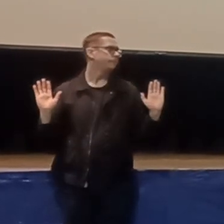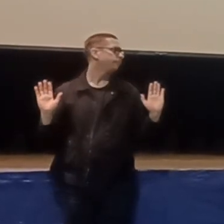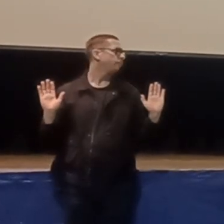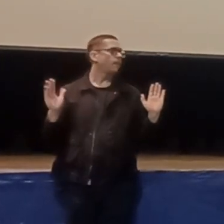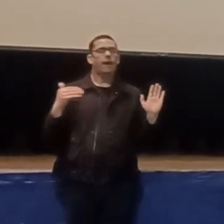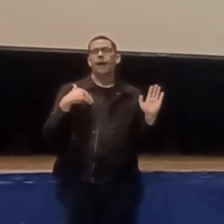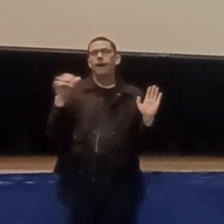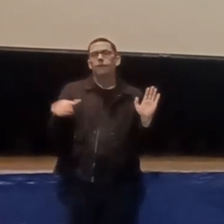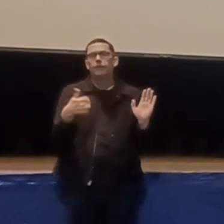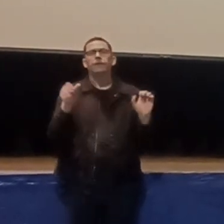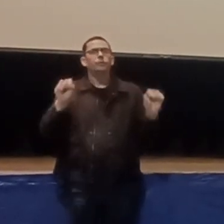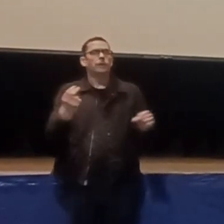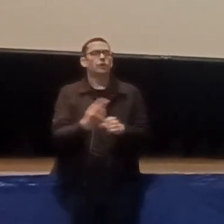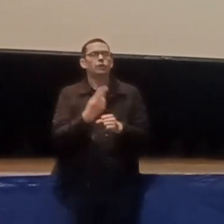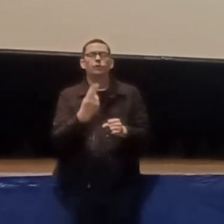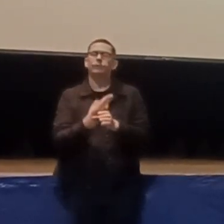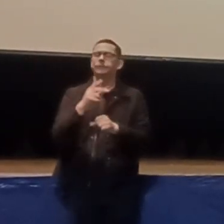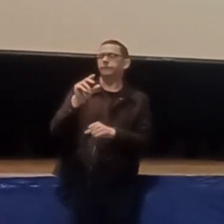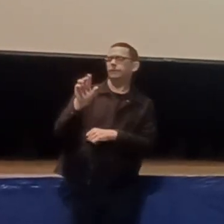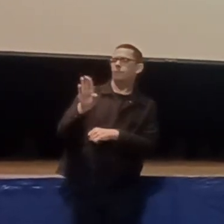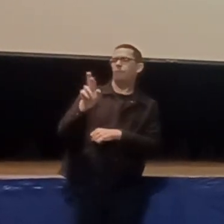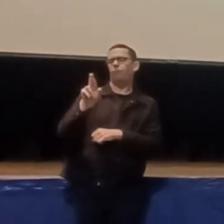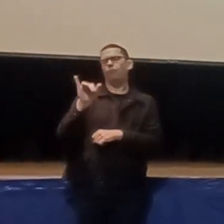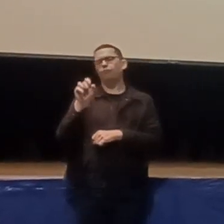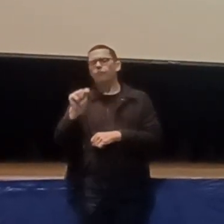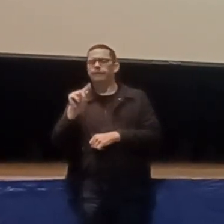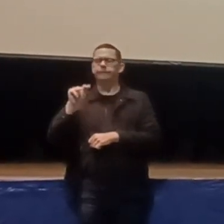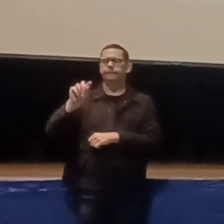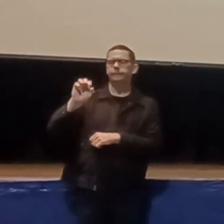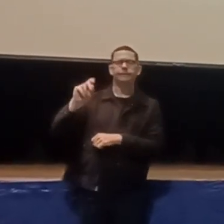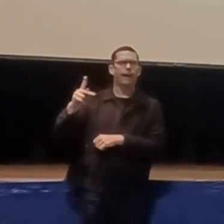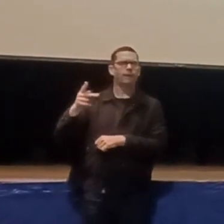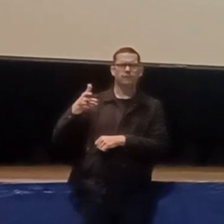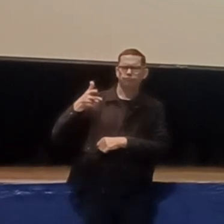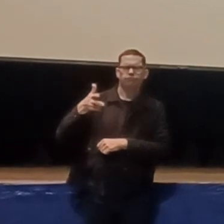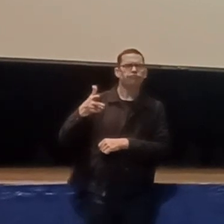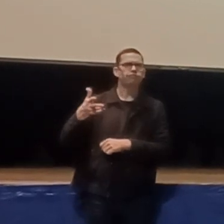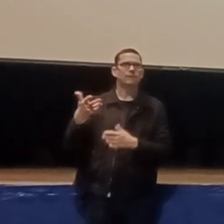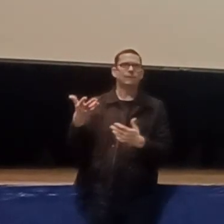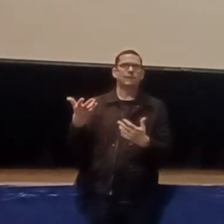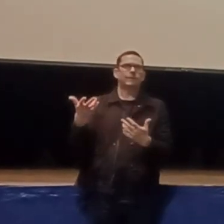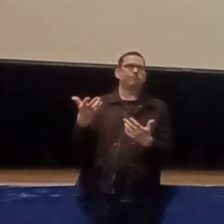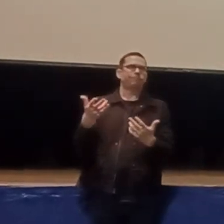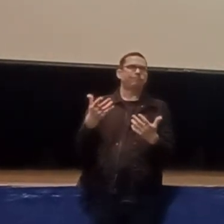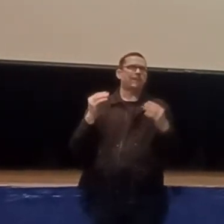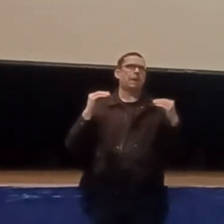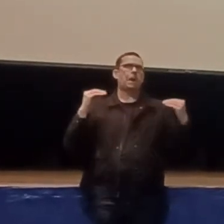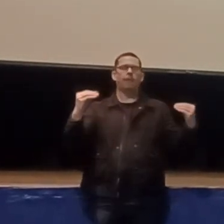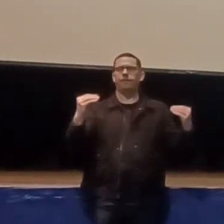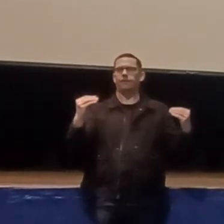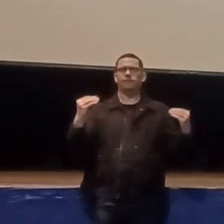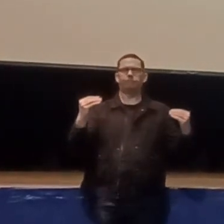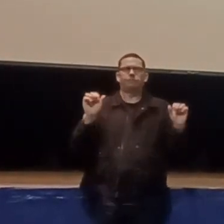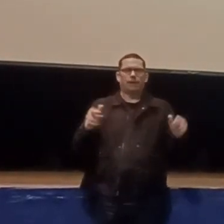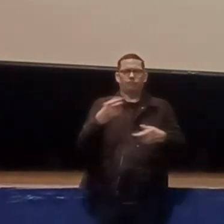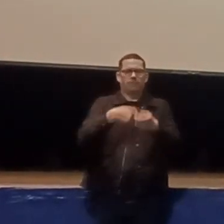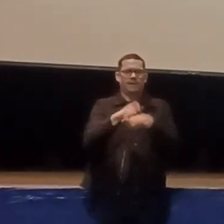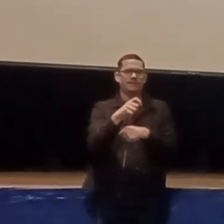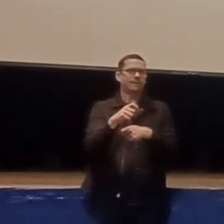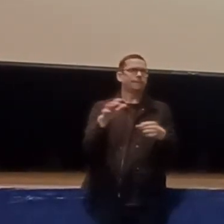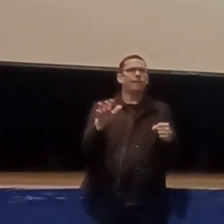have a brine tank. There's other solutions that are out there, but nothing on the market right now provides a sufficient alternative